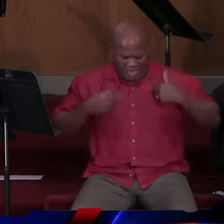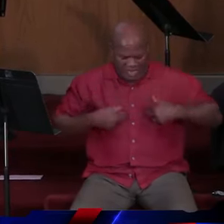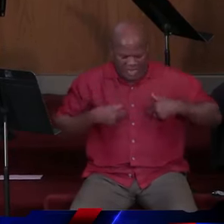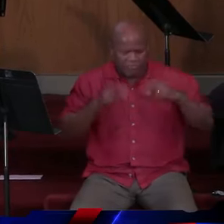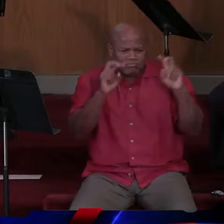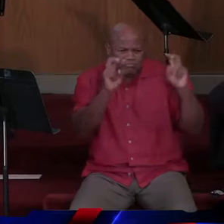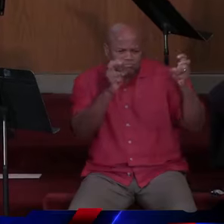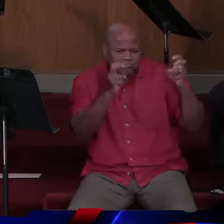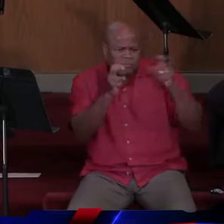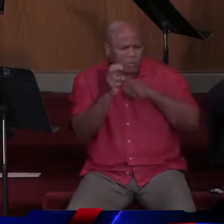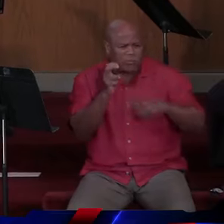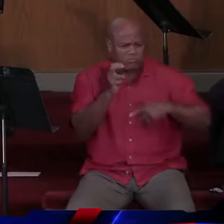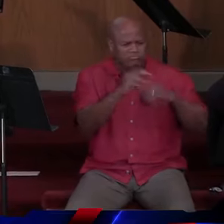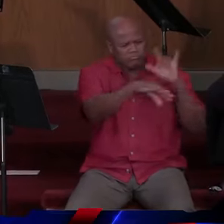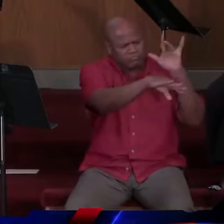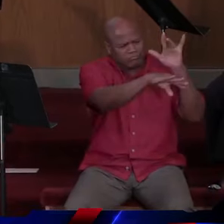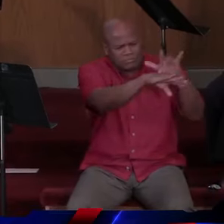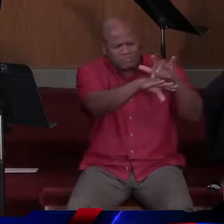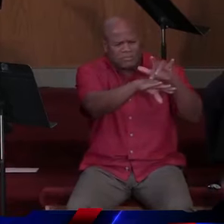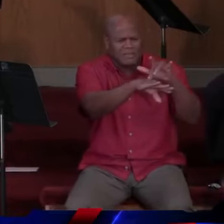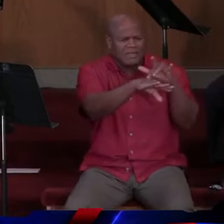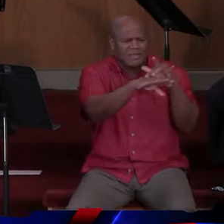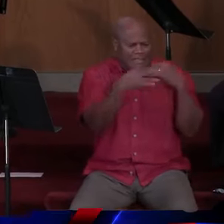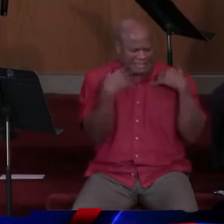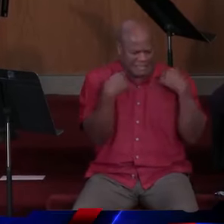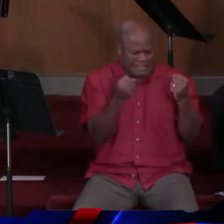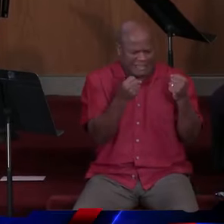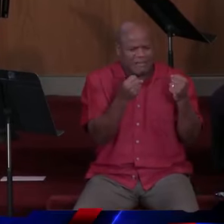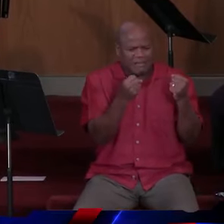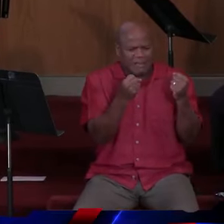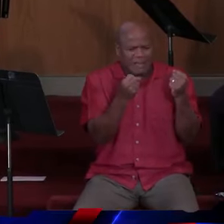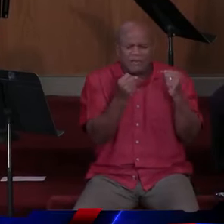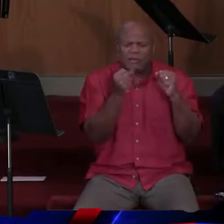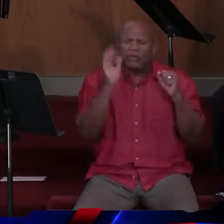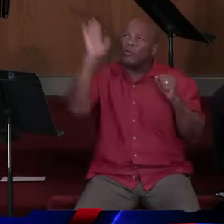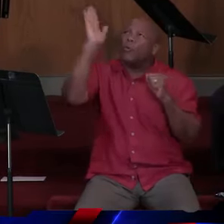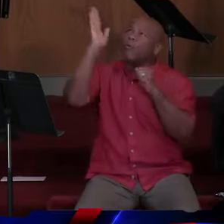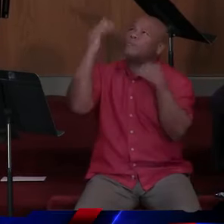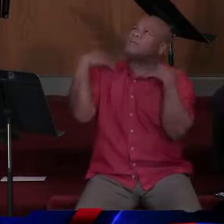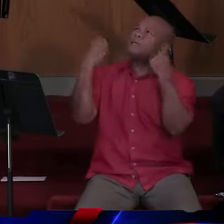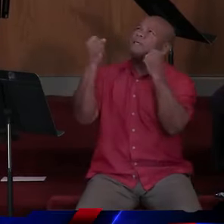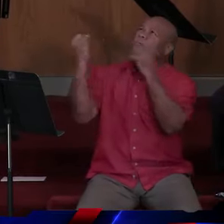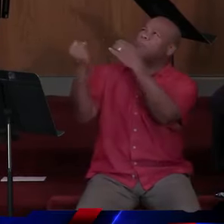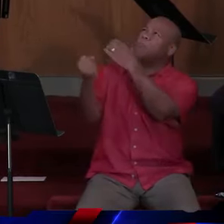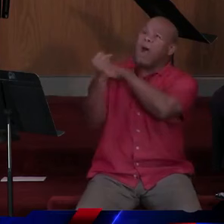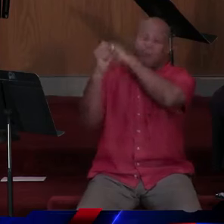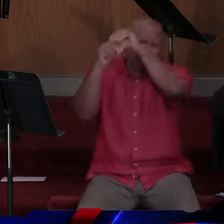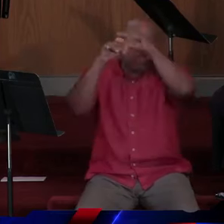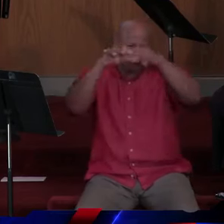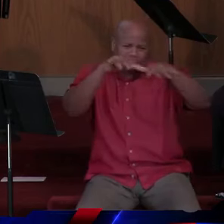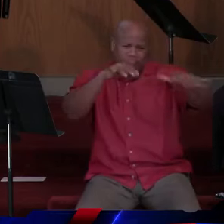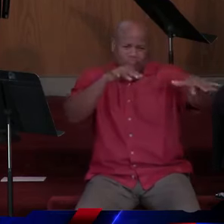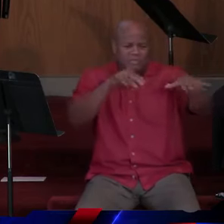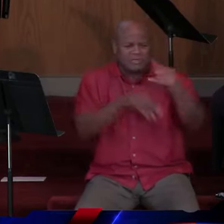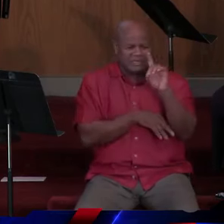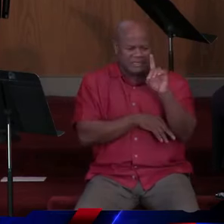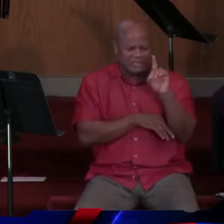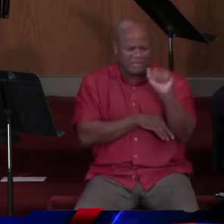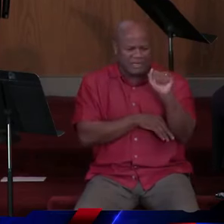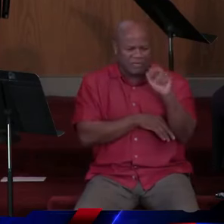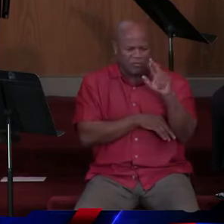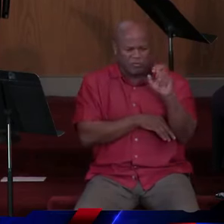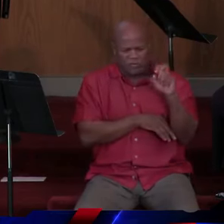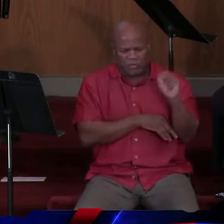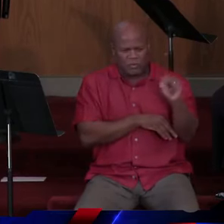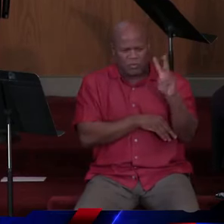that you would touch, God, and may your healing virtue go out to her on today. For Daryl Warren as well, God, meet